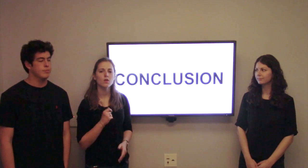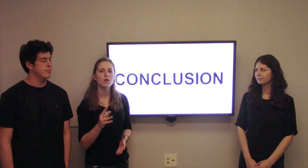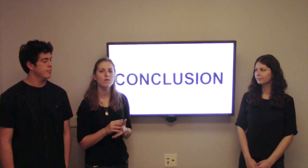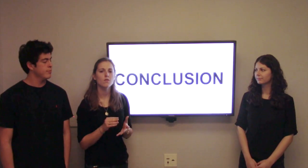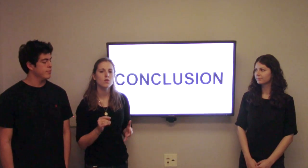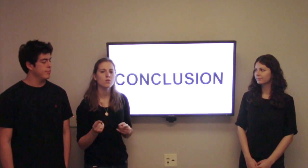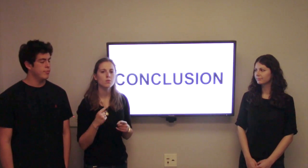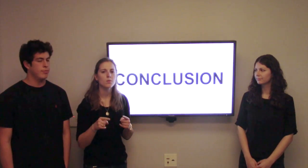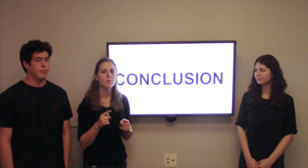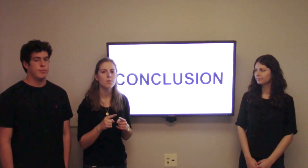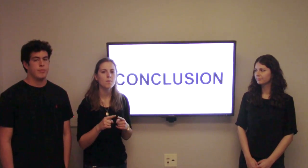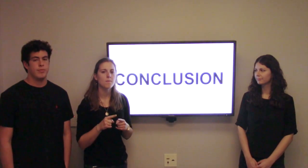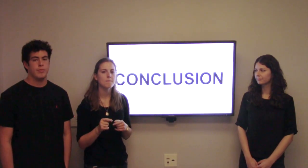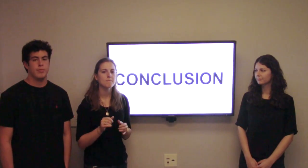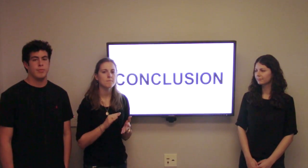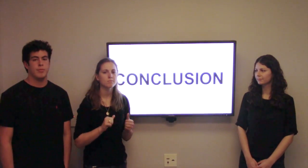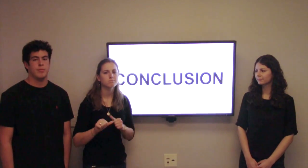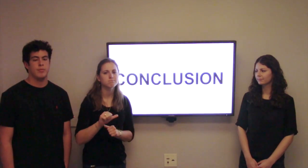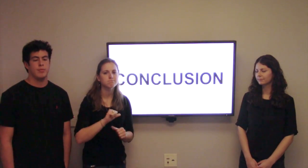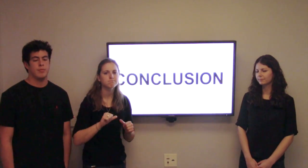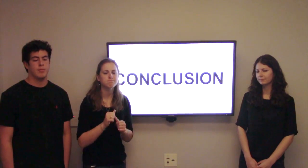So what have we learned about society?